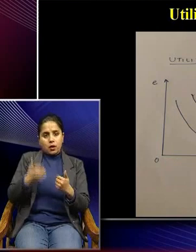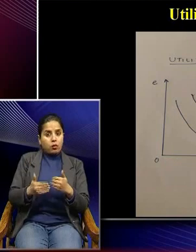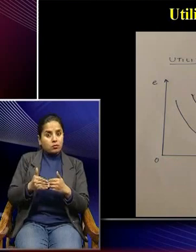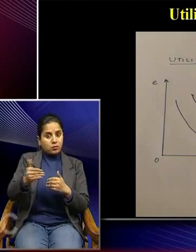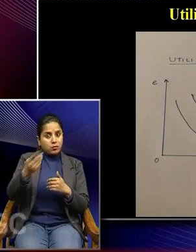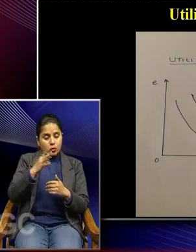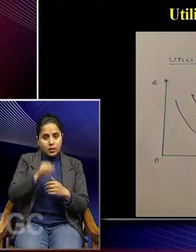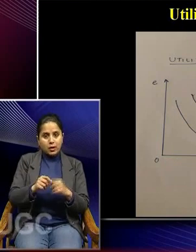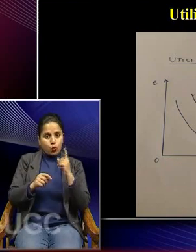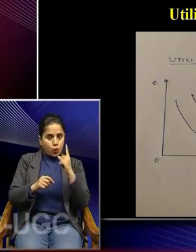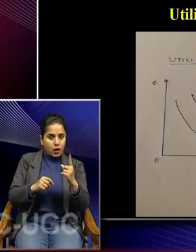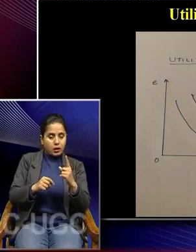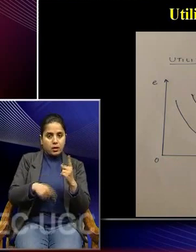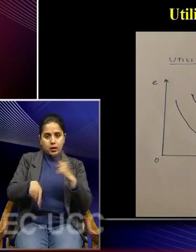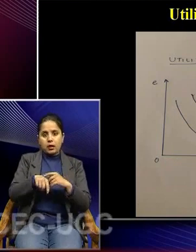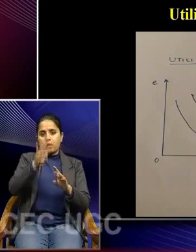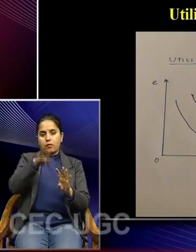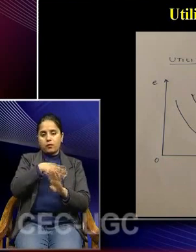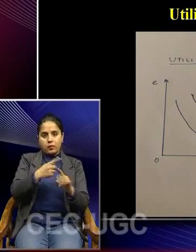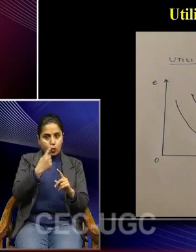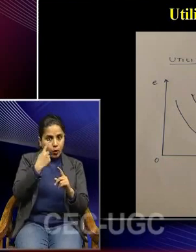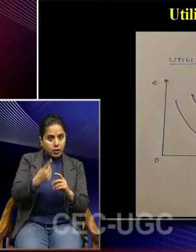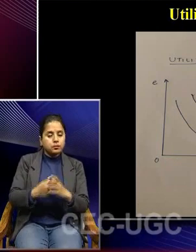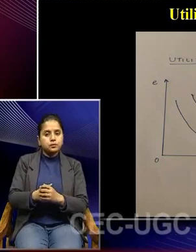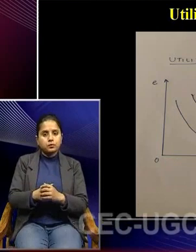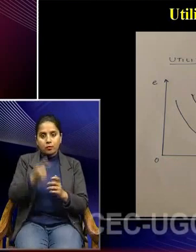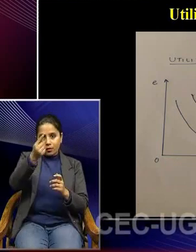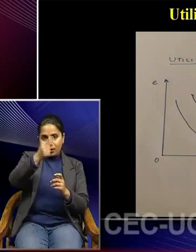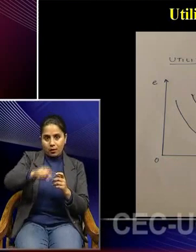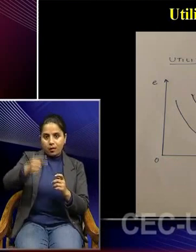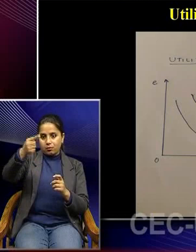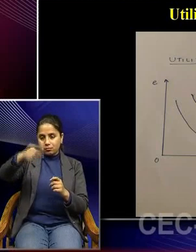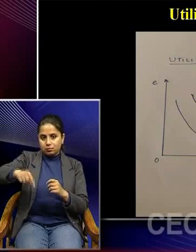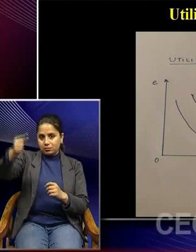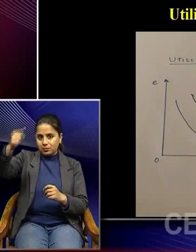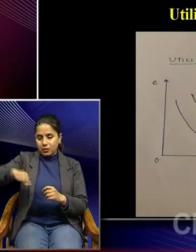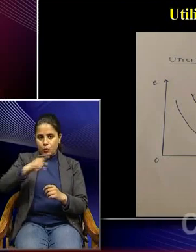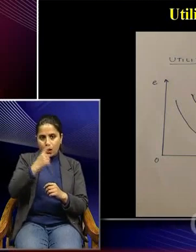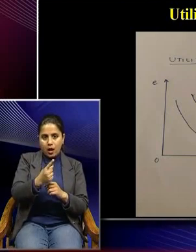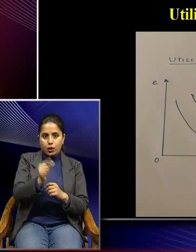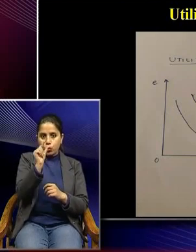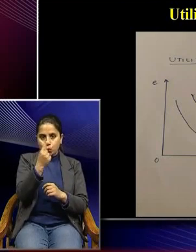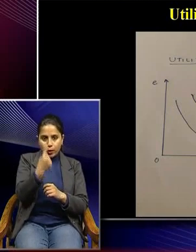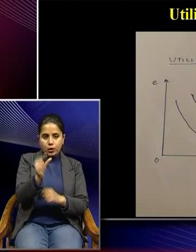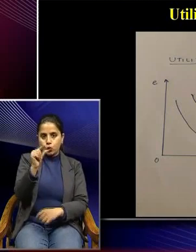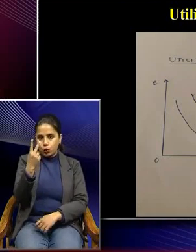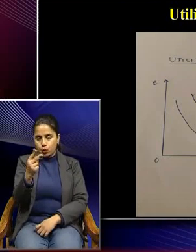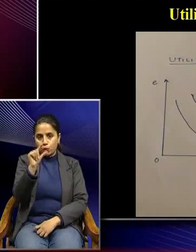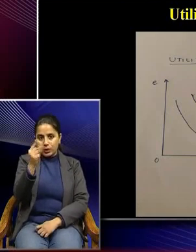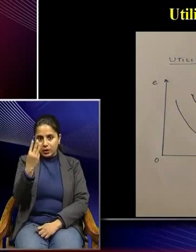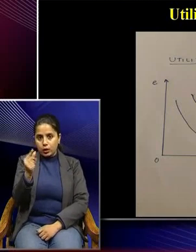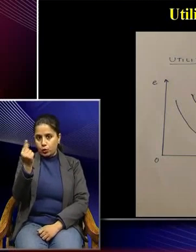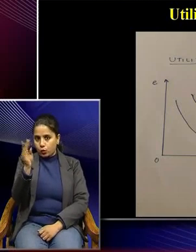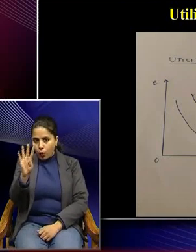on from one graph, one curve to the next curve, that U1 to U2, U3, U4, we